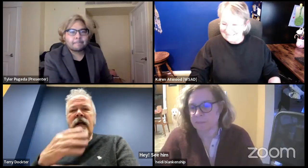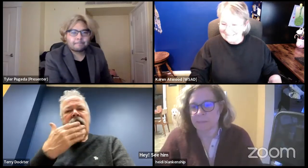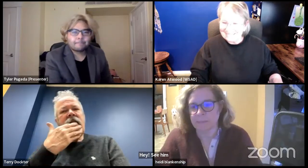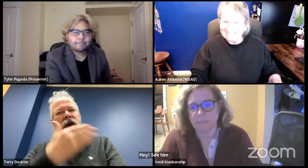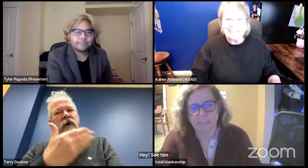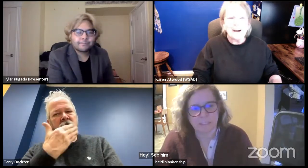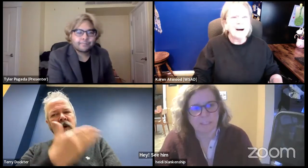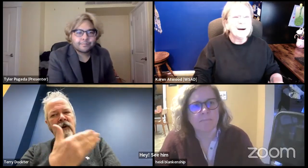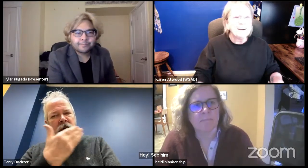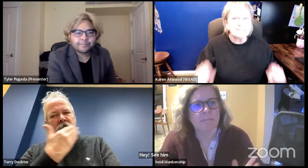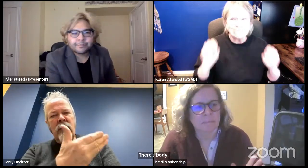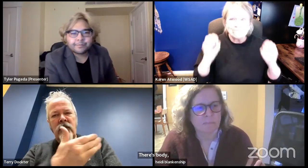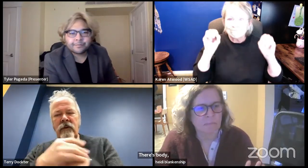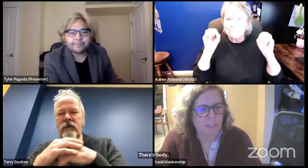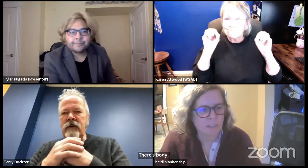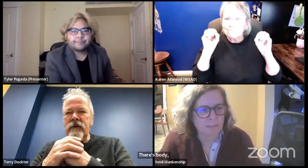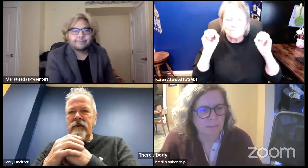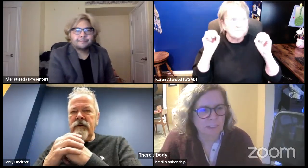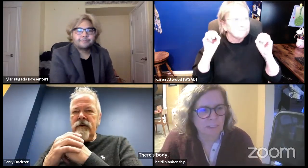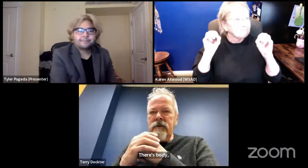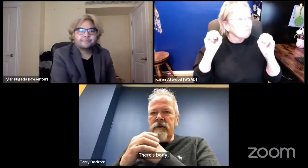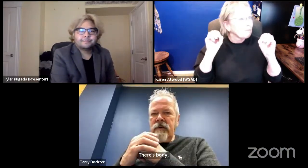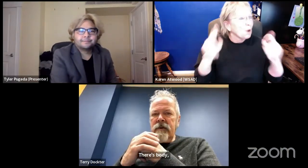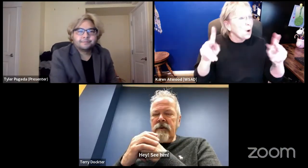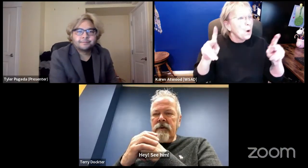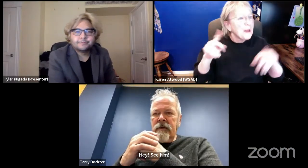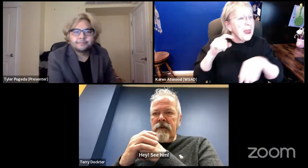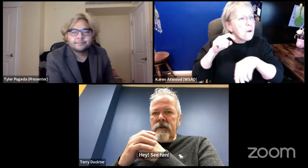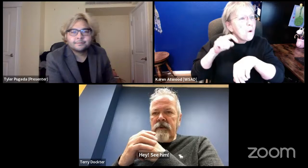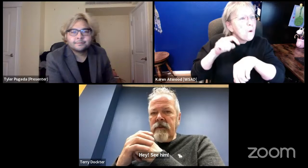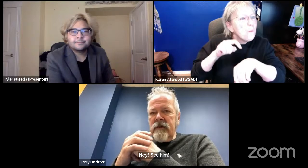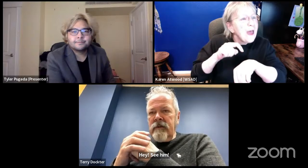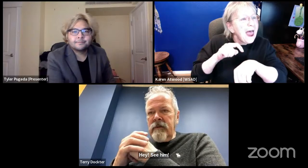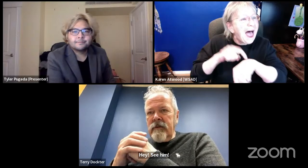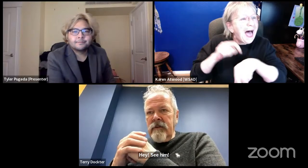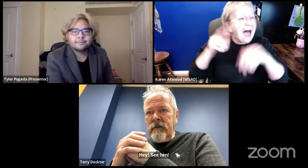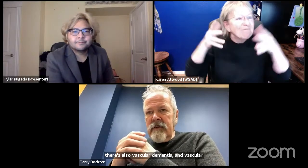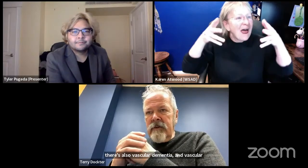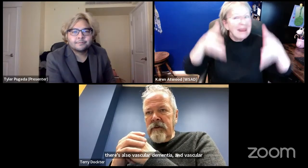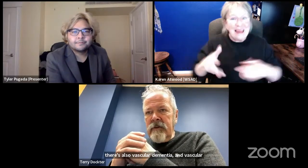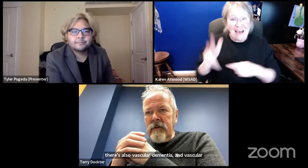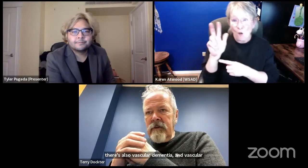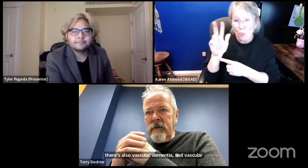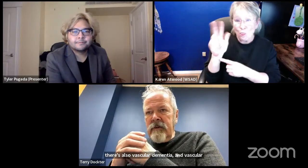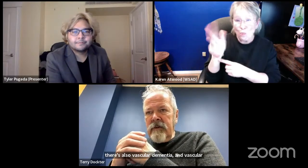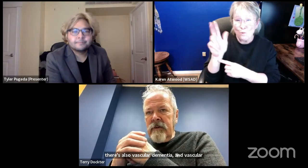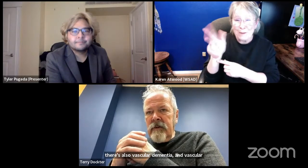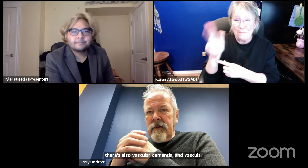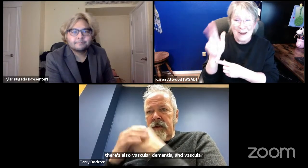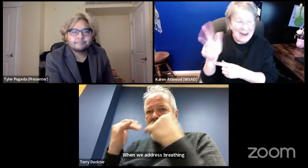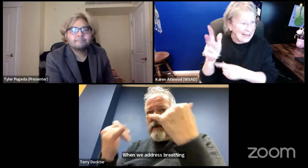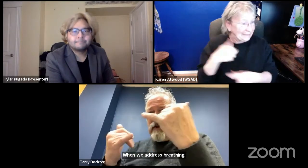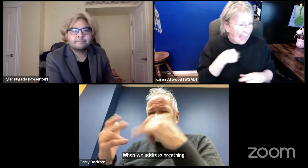yes, I understand, but thank you for answering my question. Karen says, thank you, Heidi. Karen. Okay, I'm looking at the